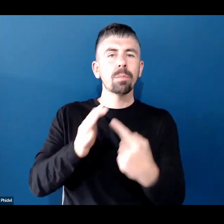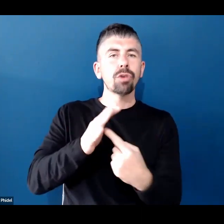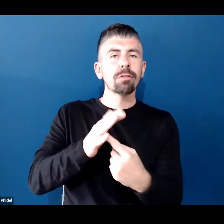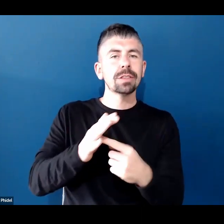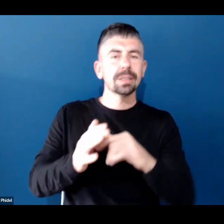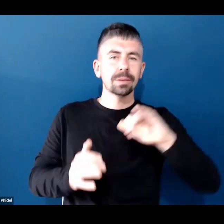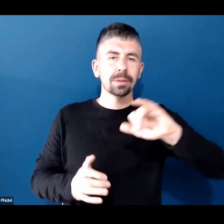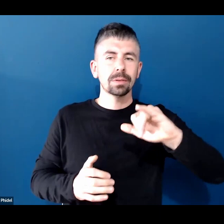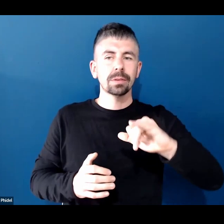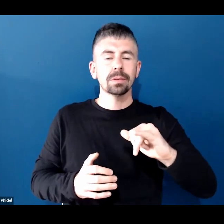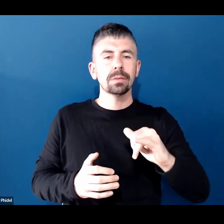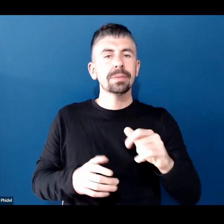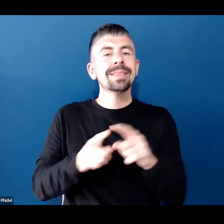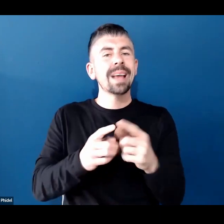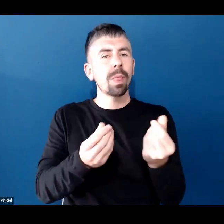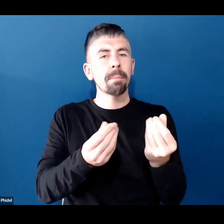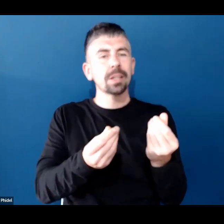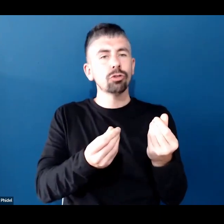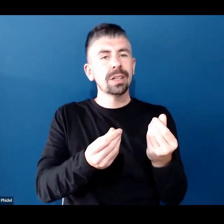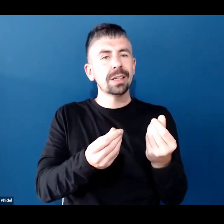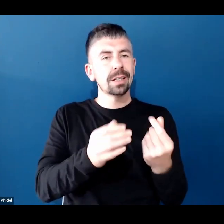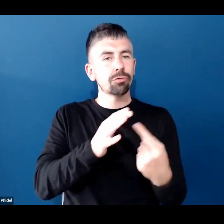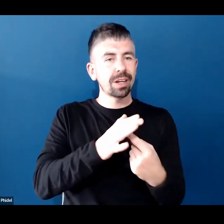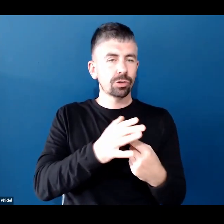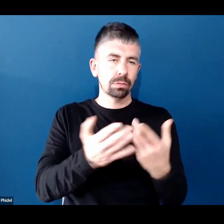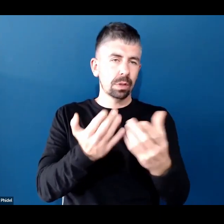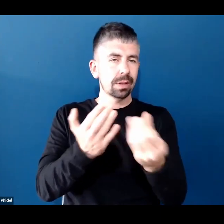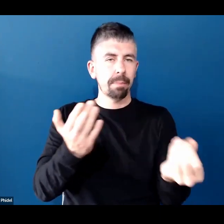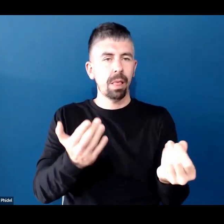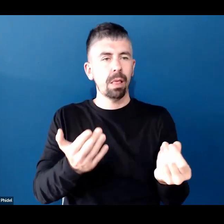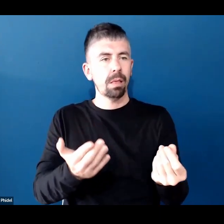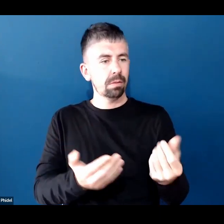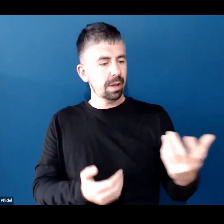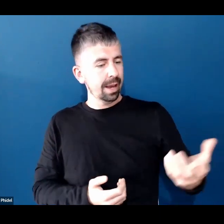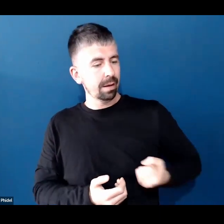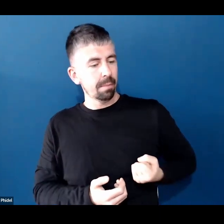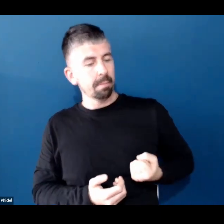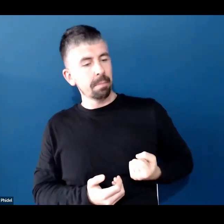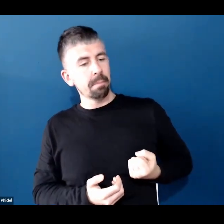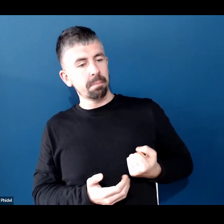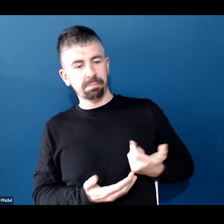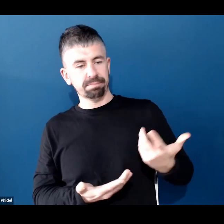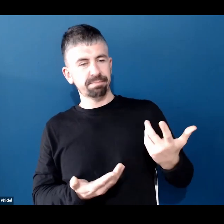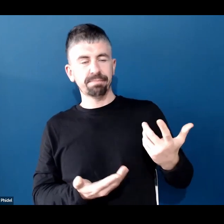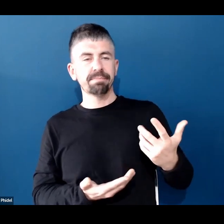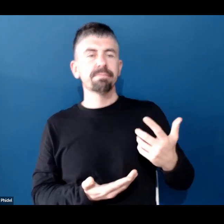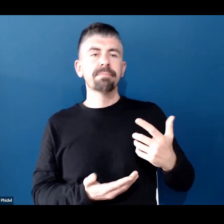do monetary rationing. If your income is divided by half or more because you lose your jobs, you know, you're not going